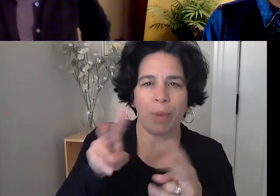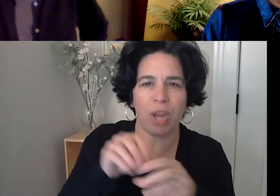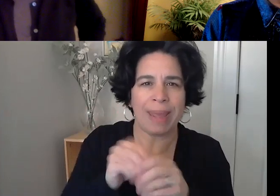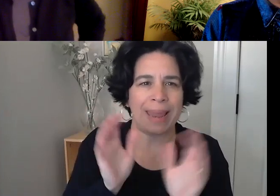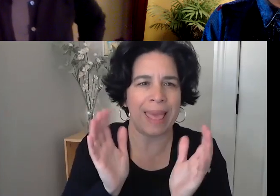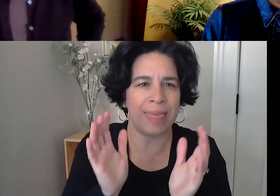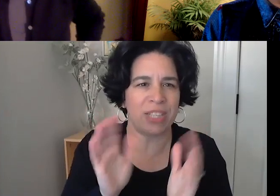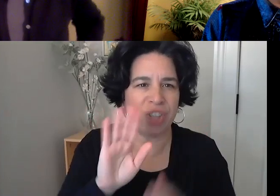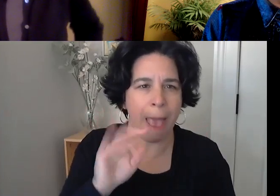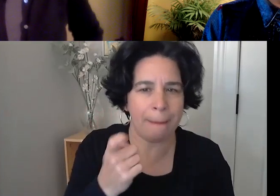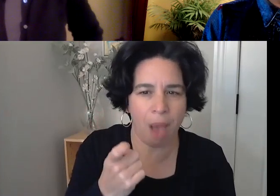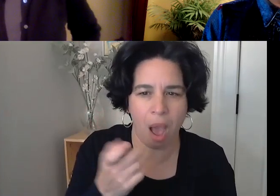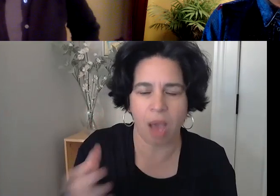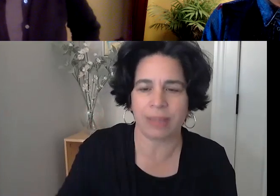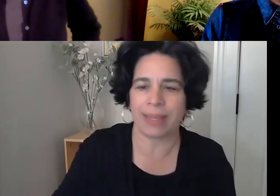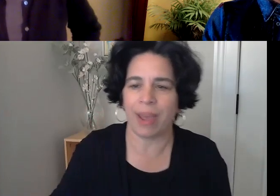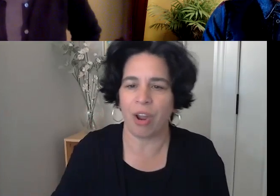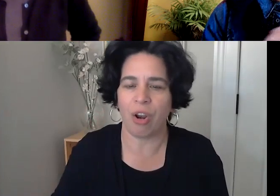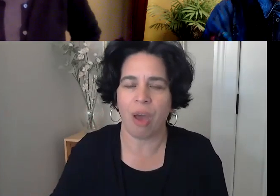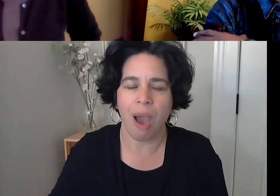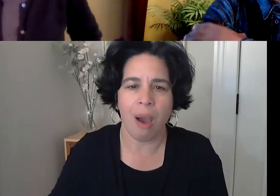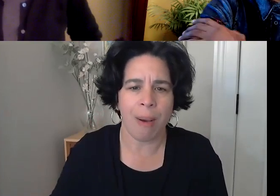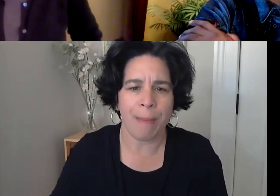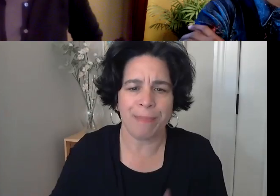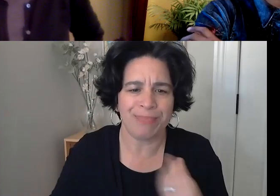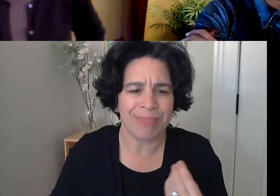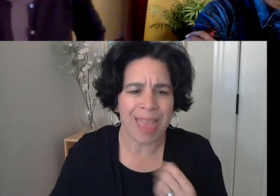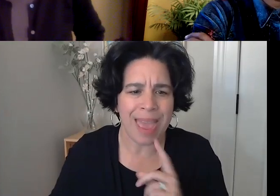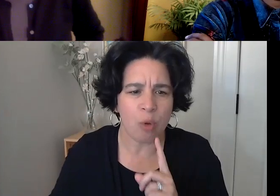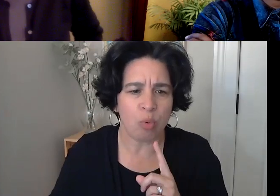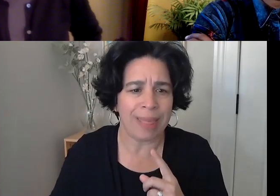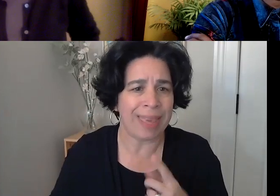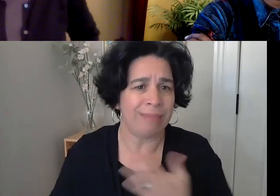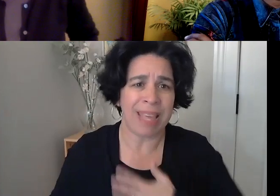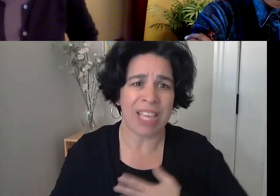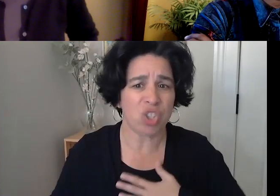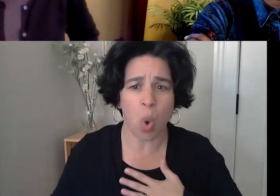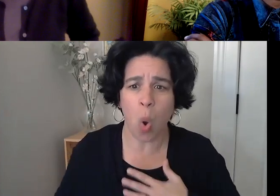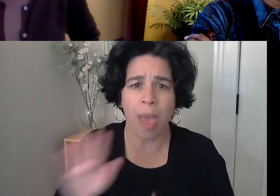online, we encourage you to do so. These links can be found in the chat box.